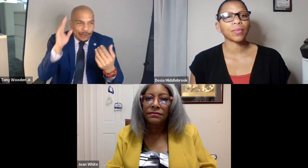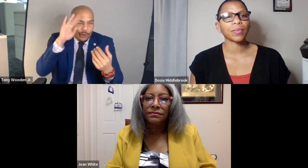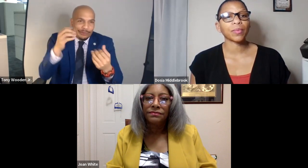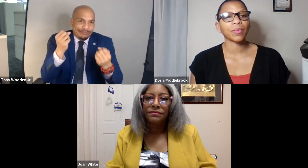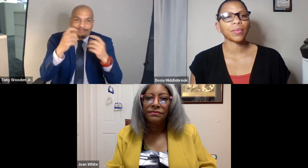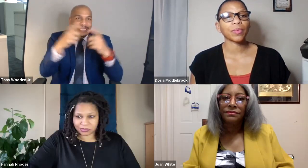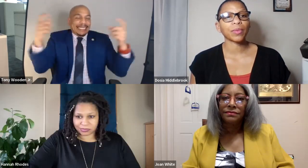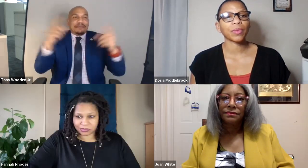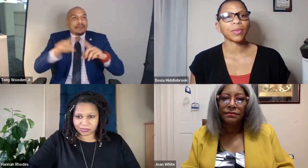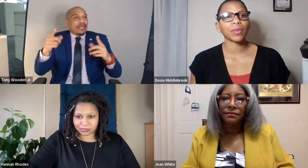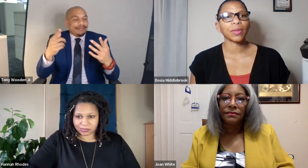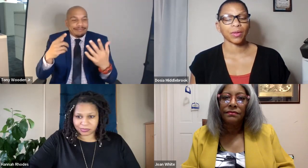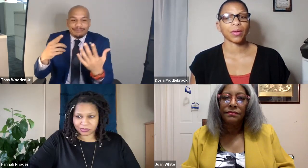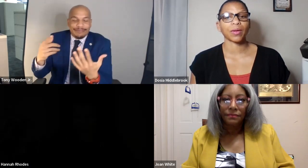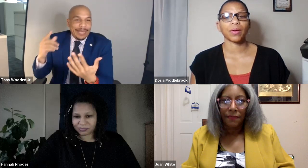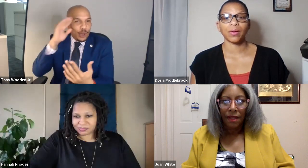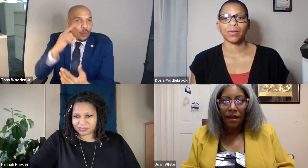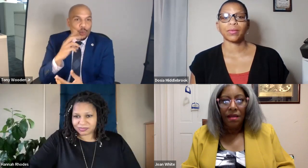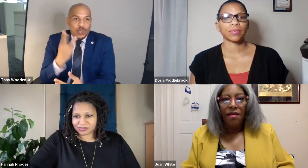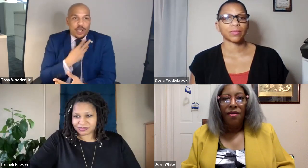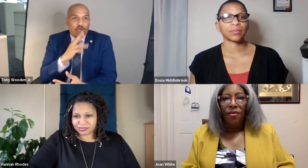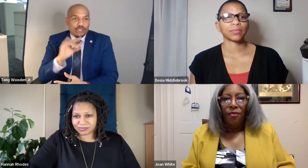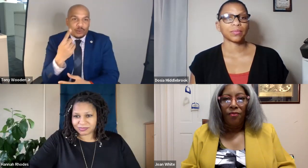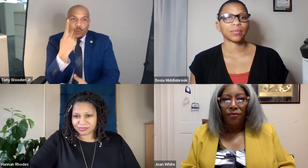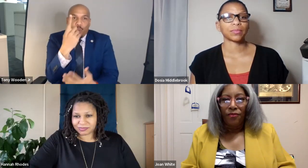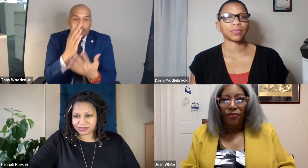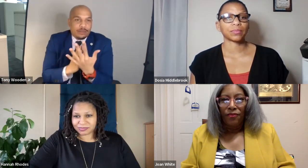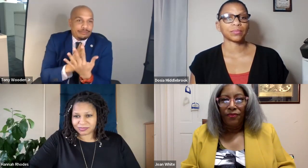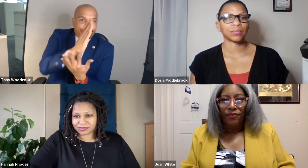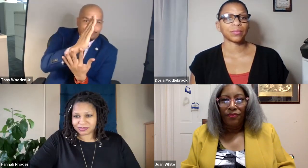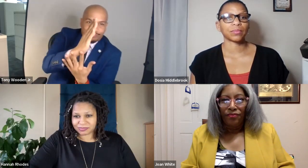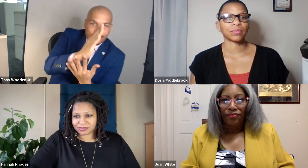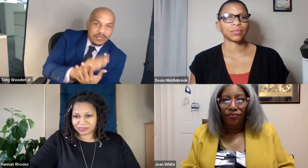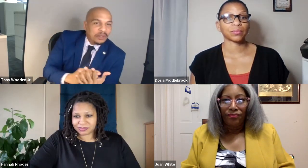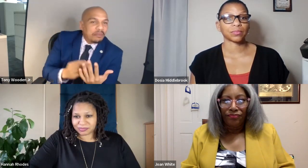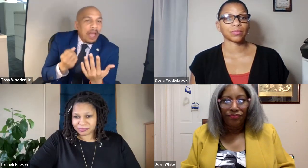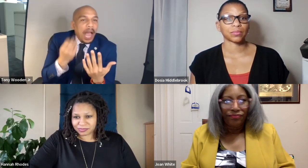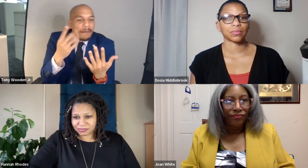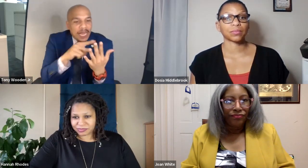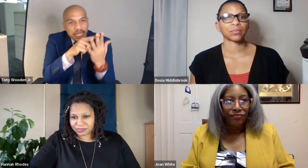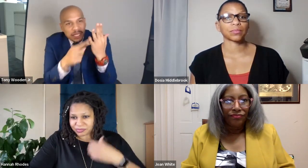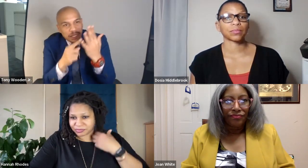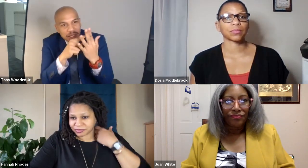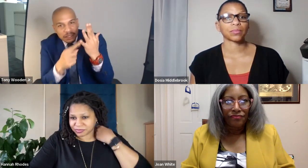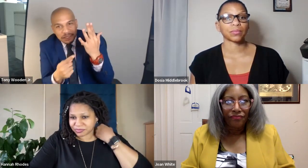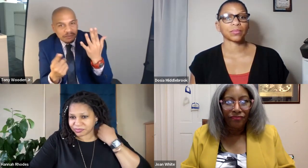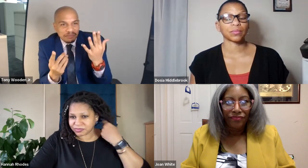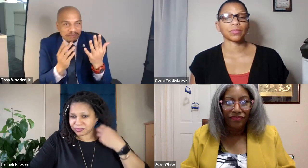what does it look like? I know it's huge. I know our family is really big, and we're just, one